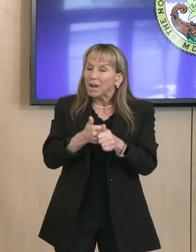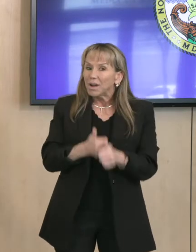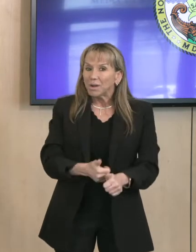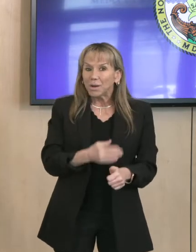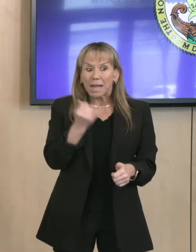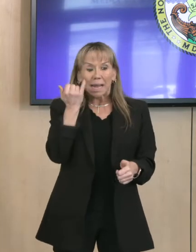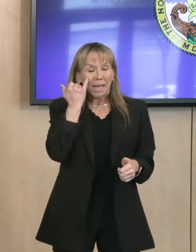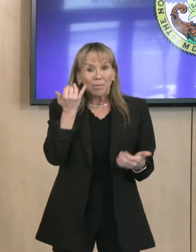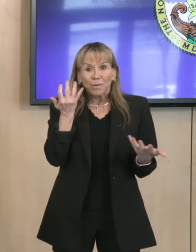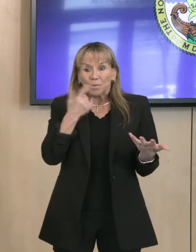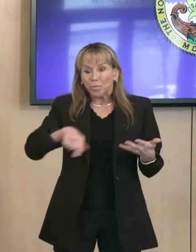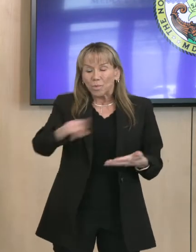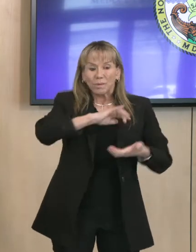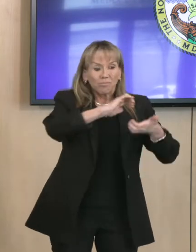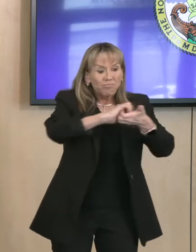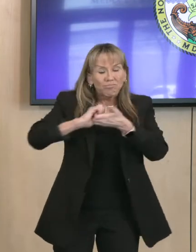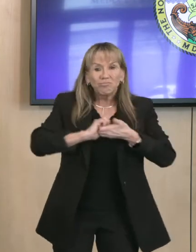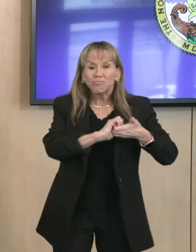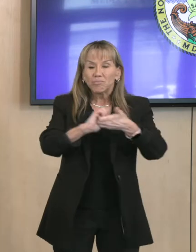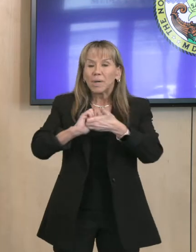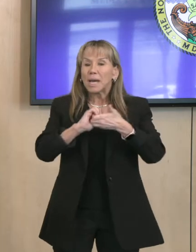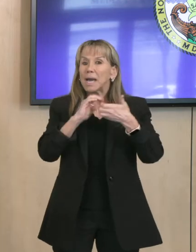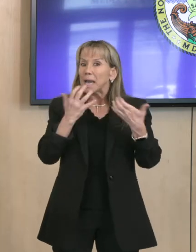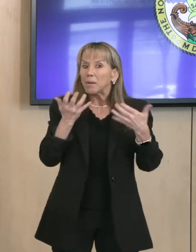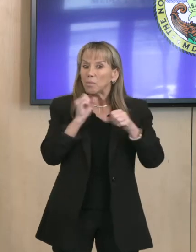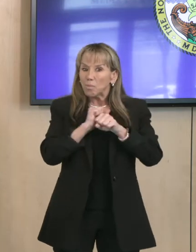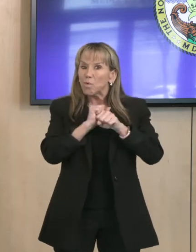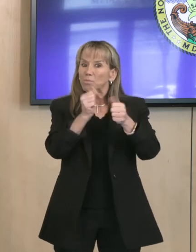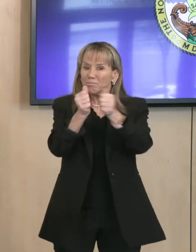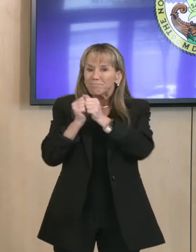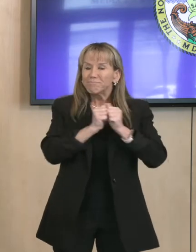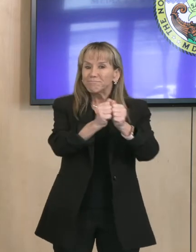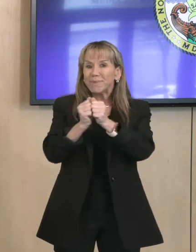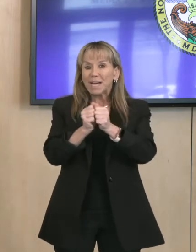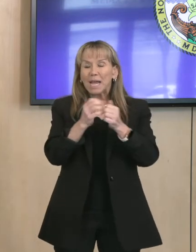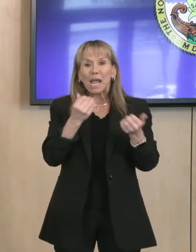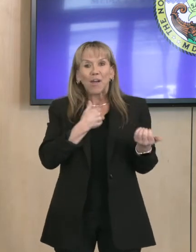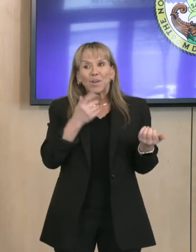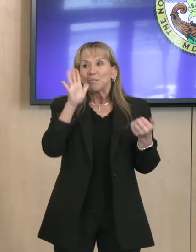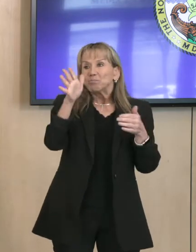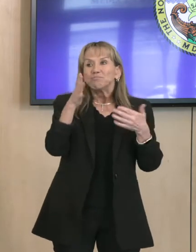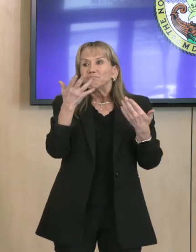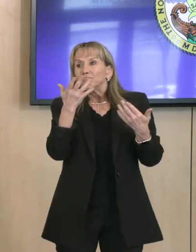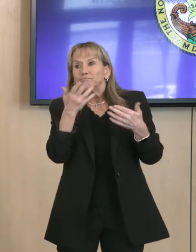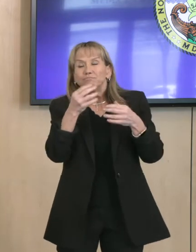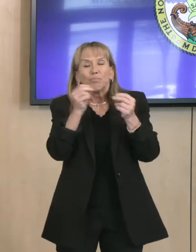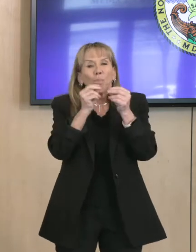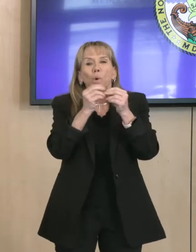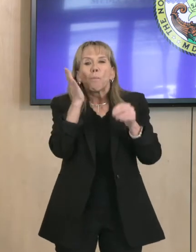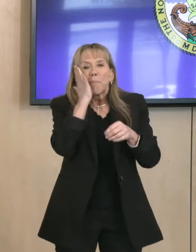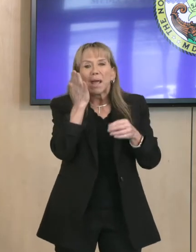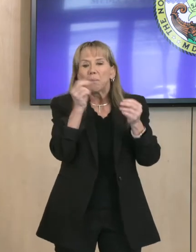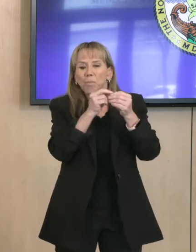if we work together to increase the capacity of our healthcare system with more beds, with more